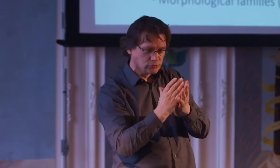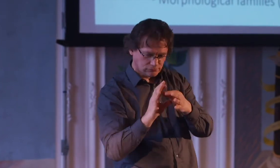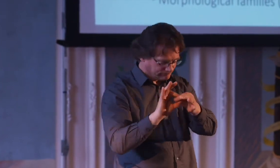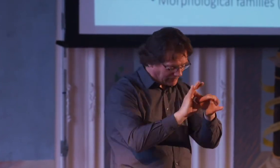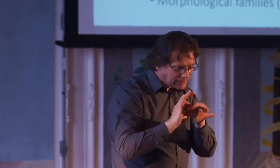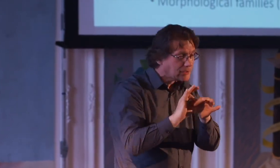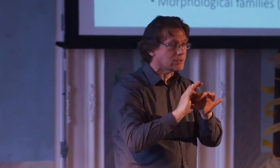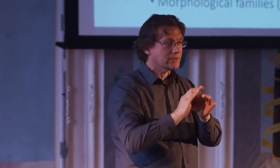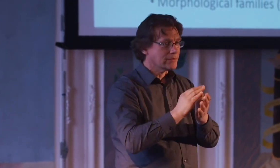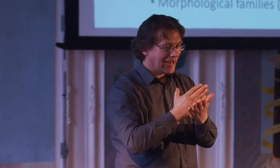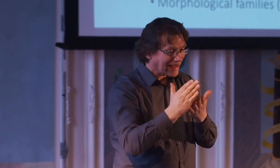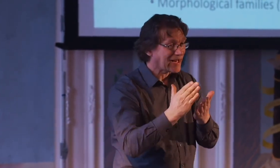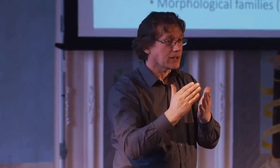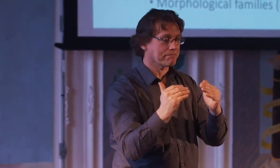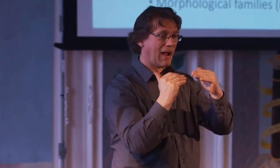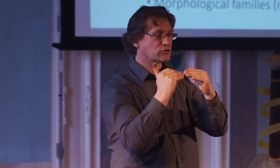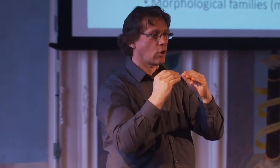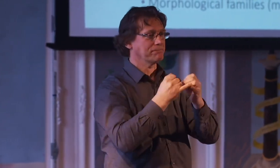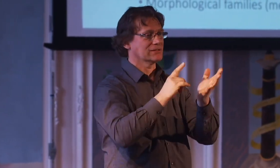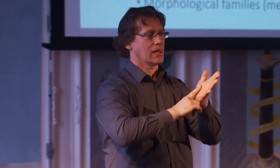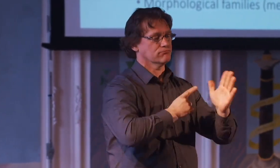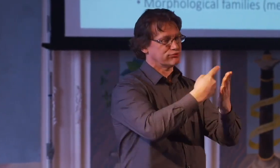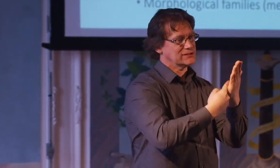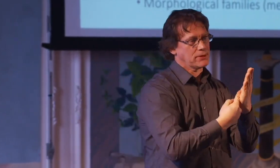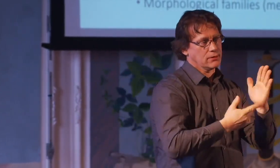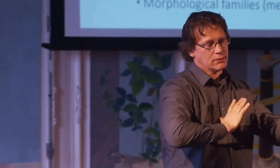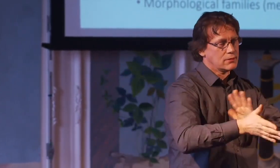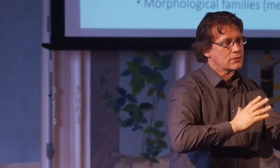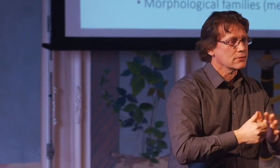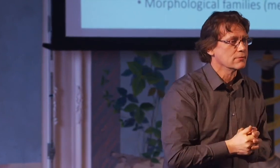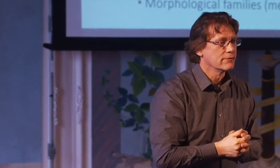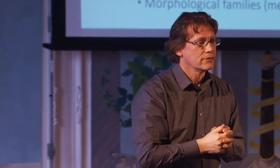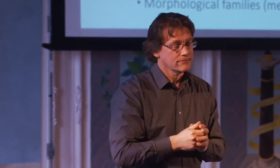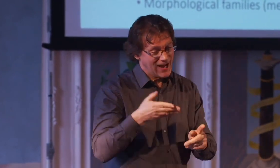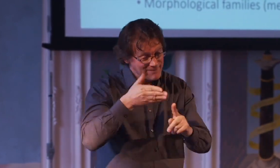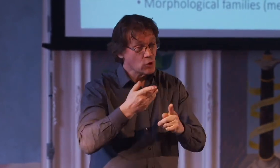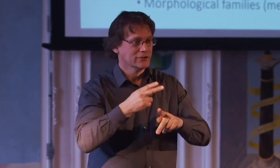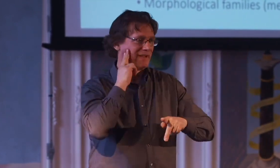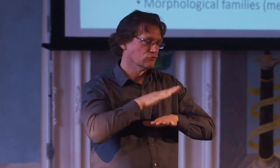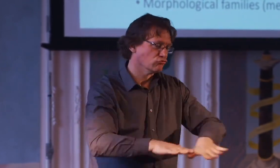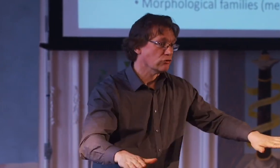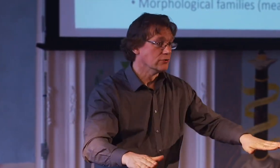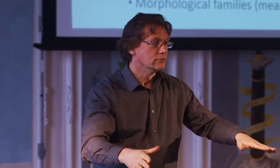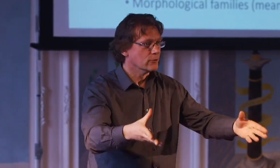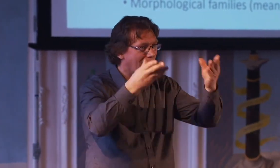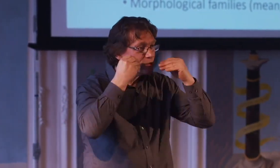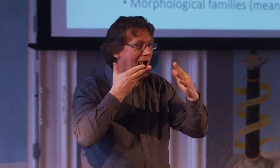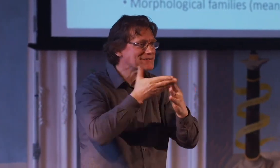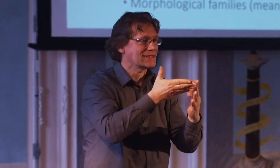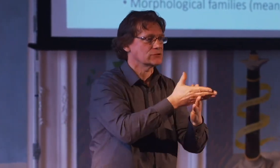of signs. And the team all work together to make sure that we create clear visual signs that match the concepts. And our aim